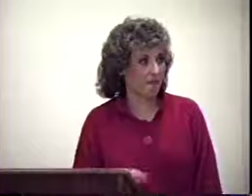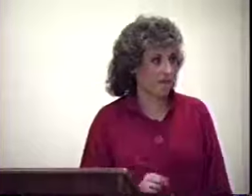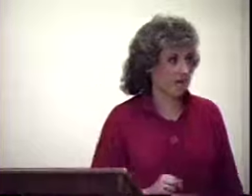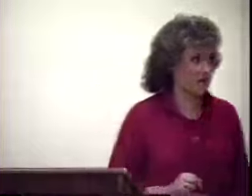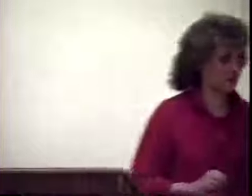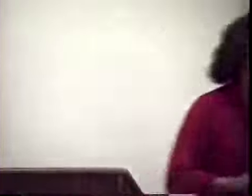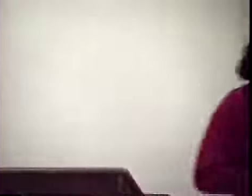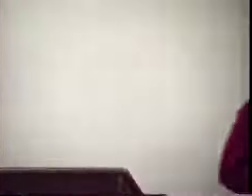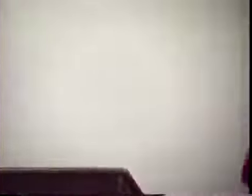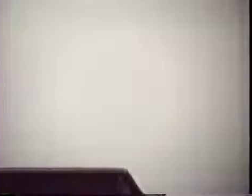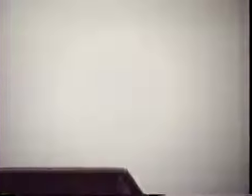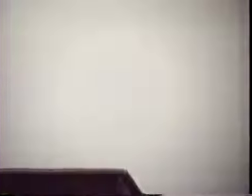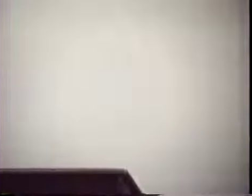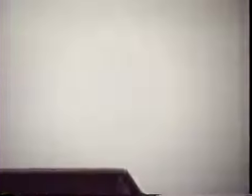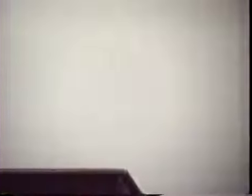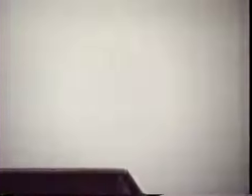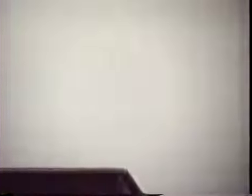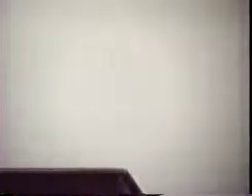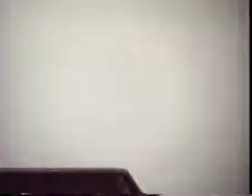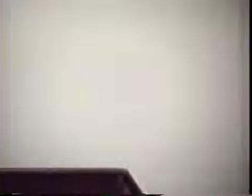Thank you. Holly?